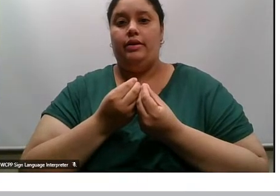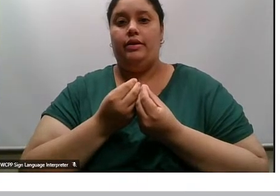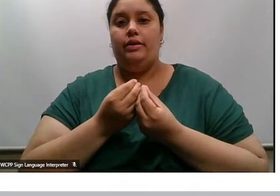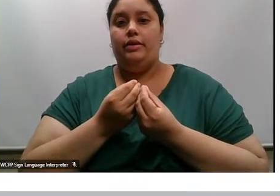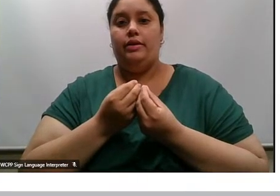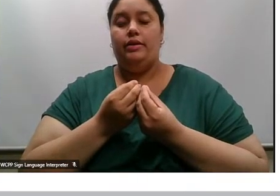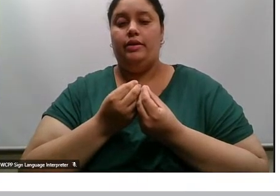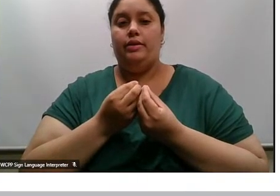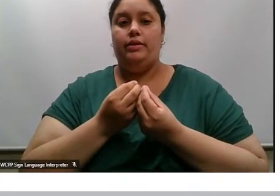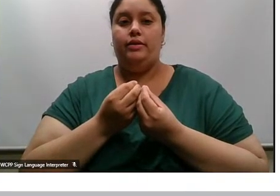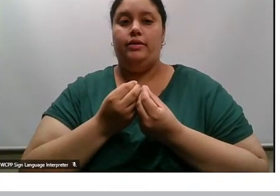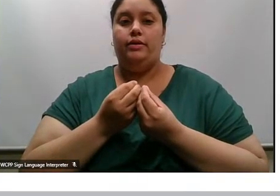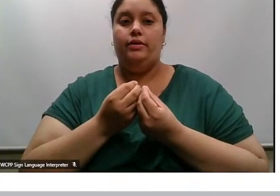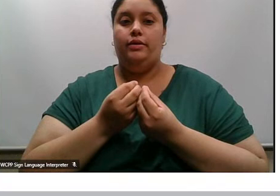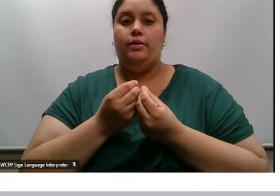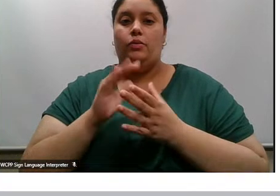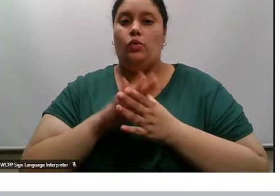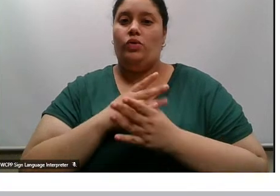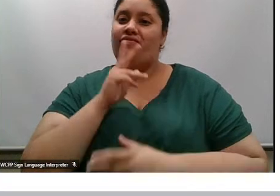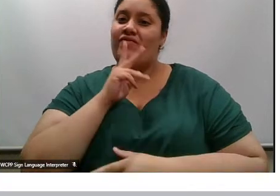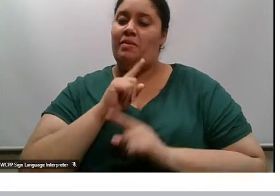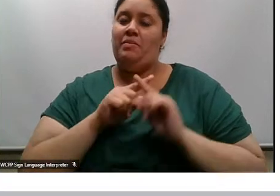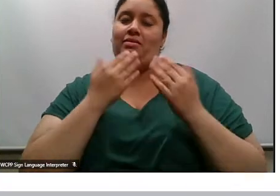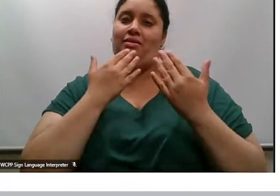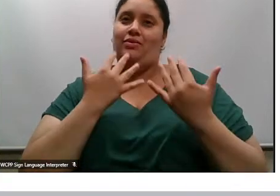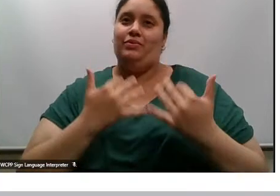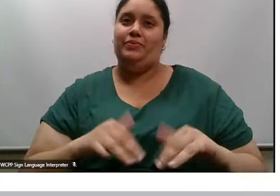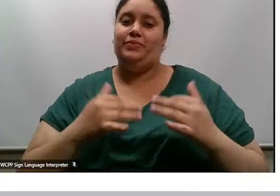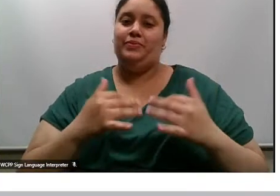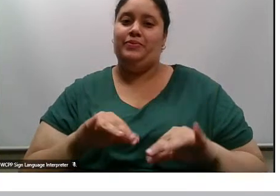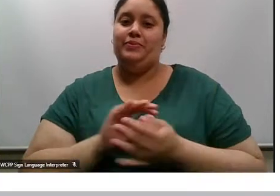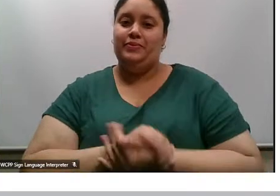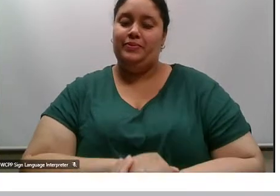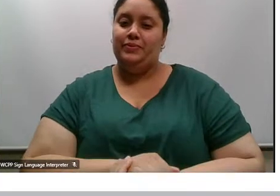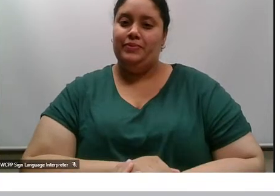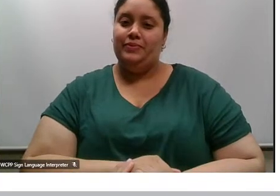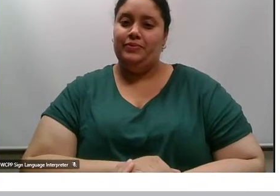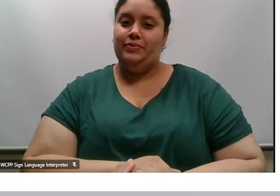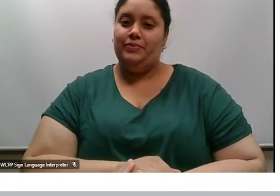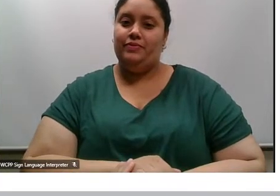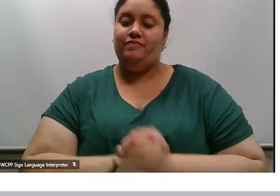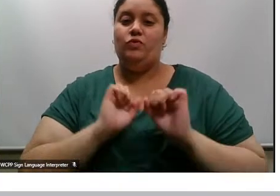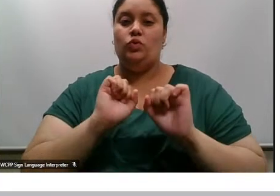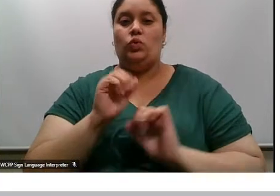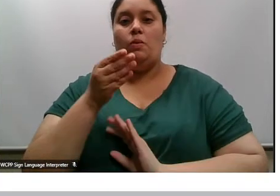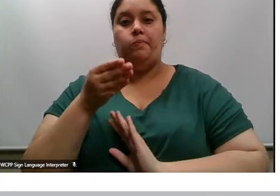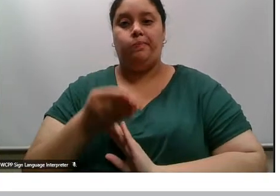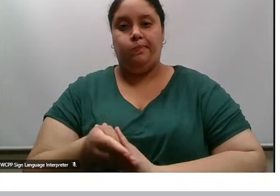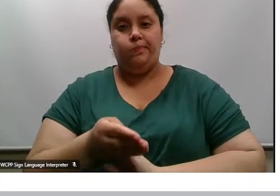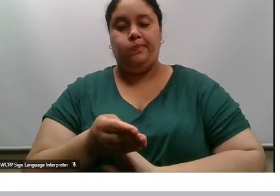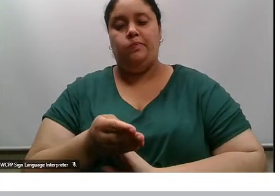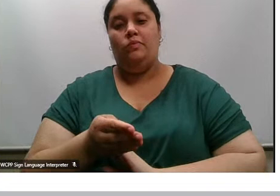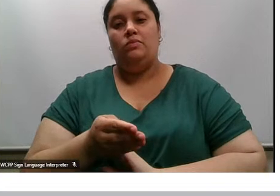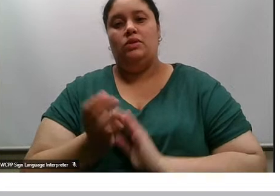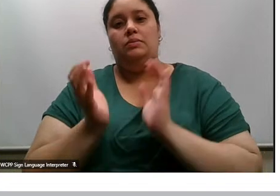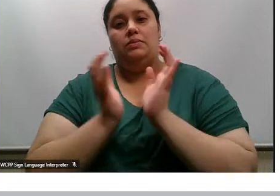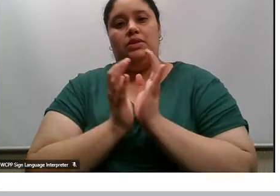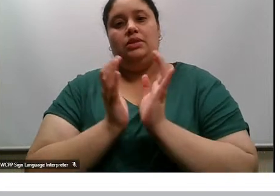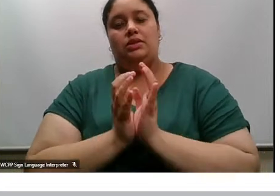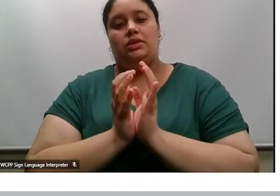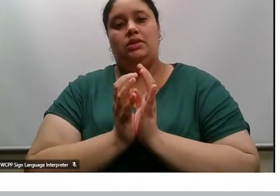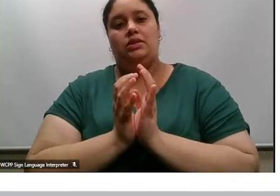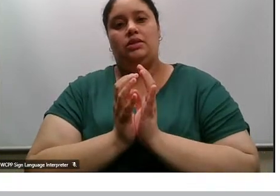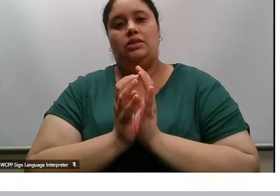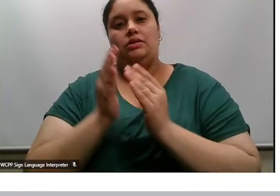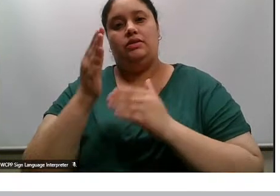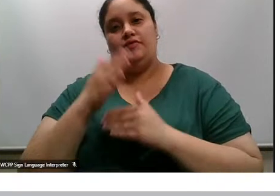might be because it's a Friday, but thank you very much for your presence. And I think the meeting is going to come